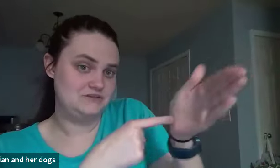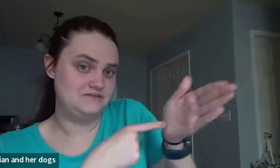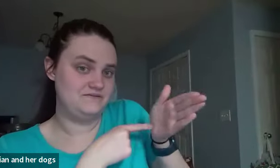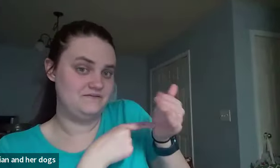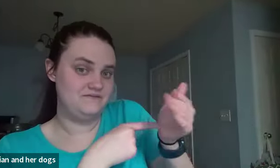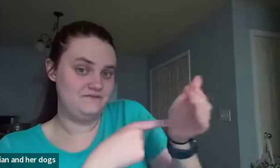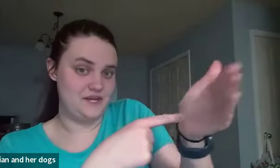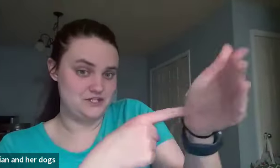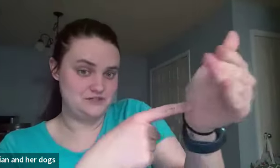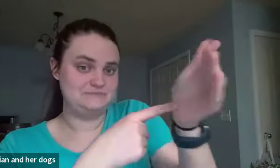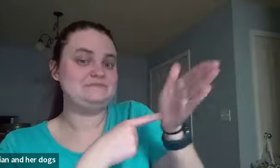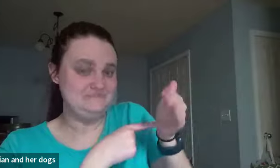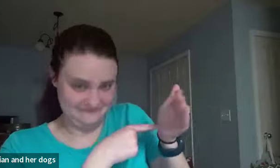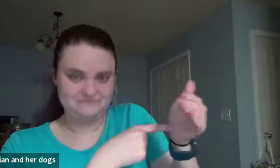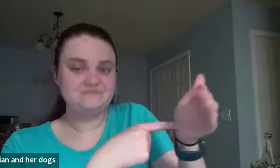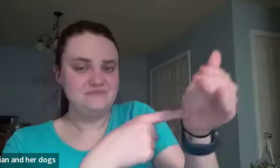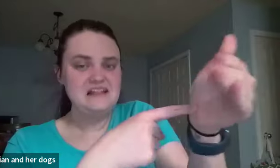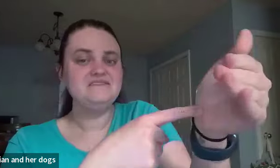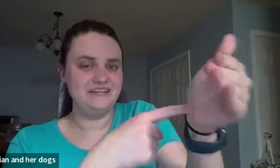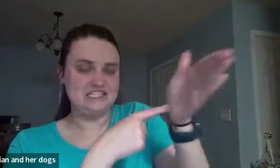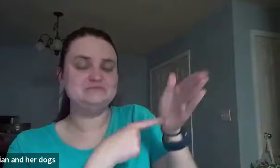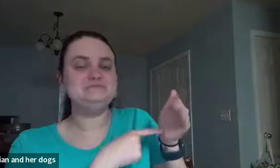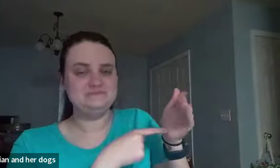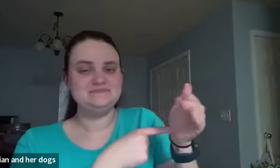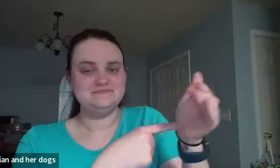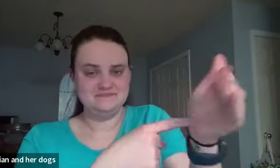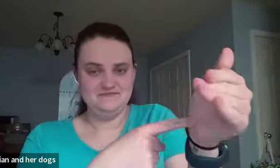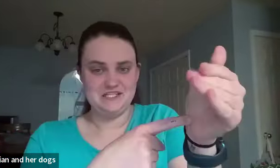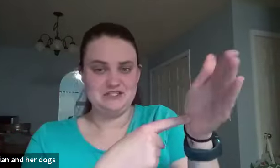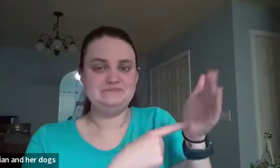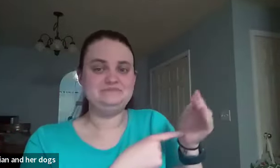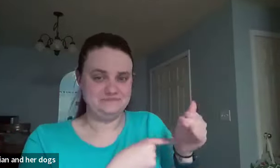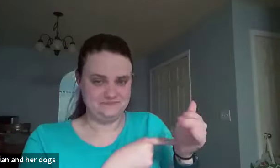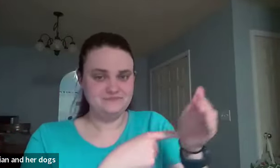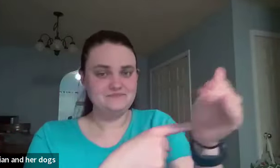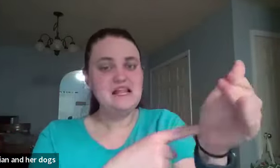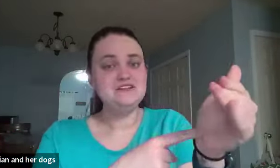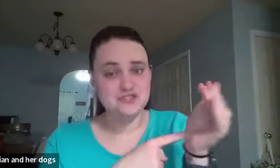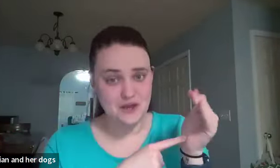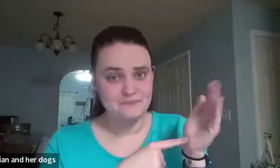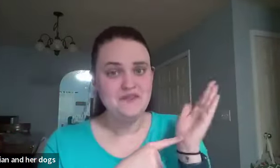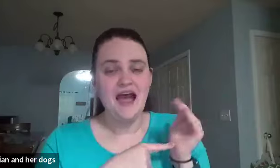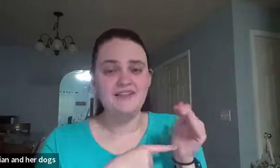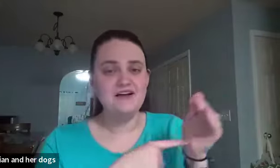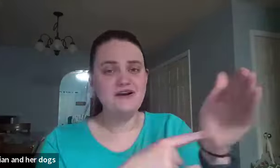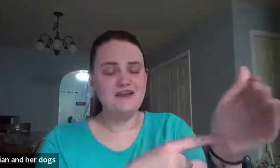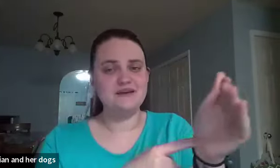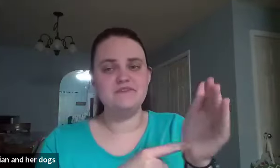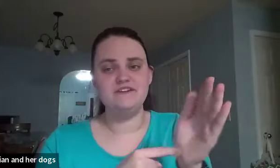fish, fish, fish, fish. So I love how every time I feel